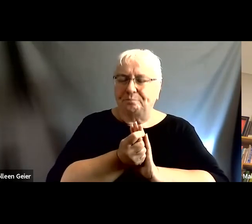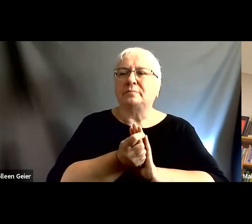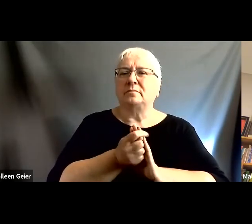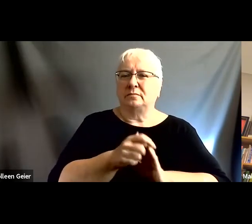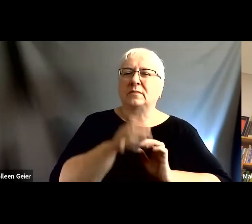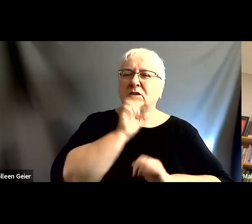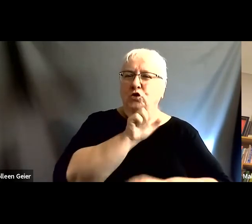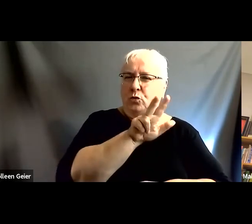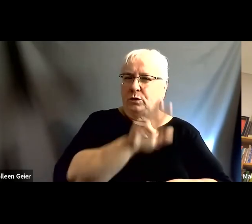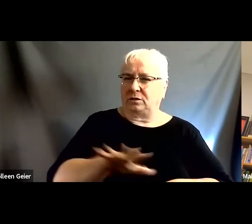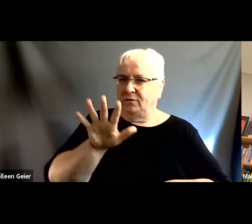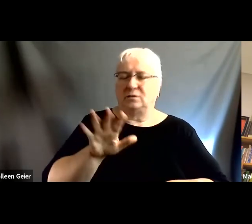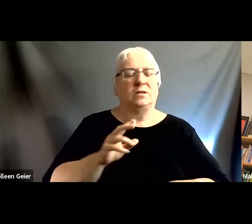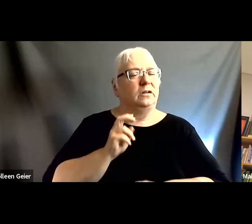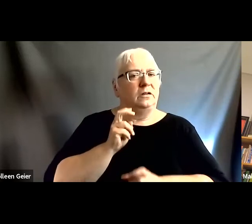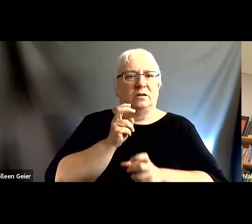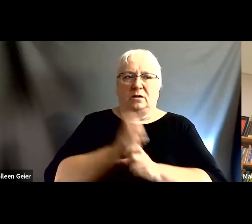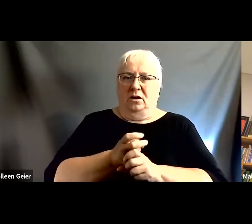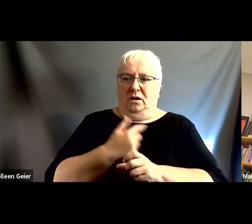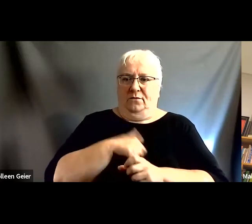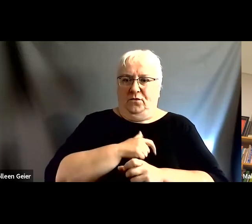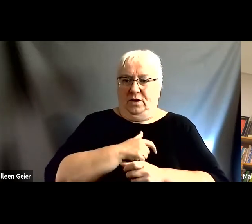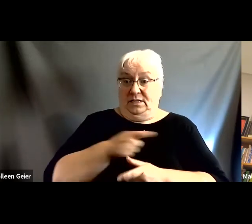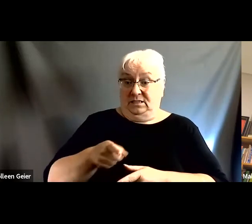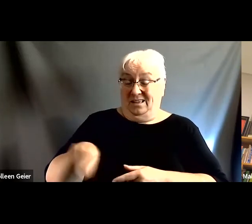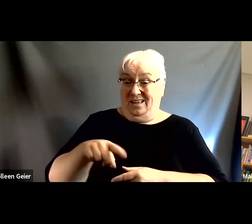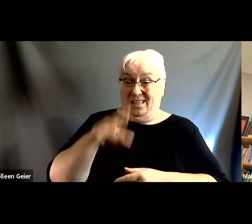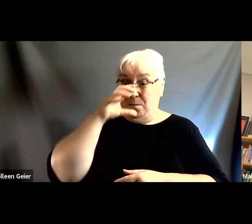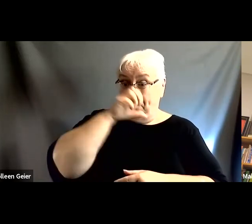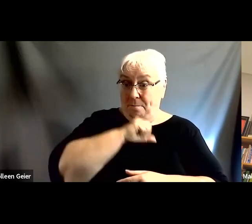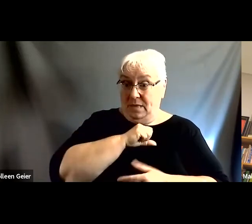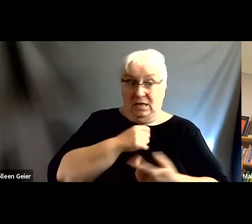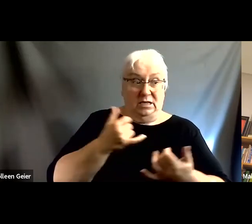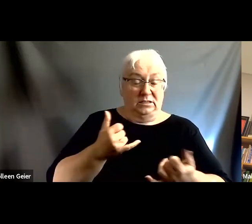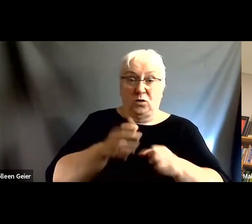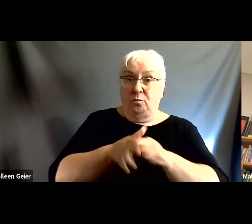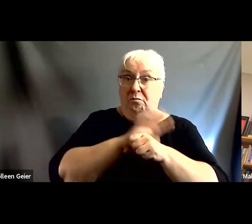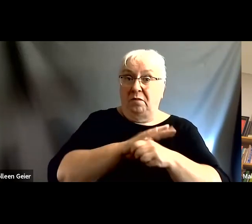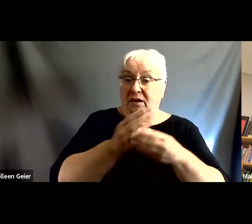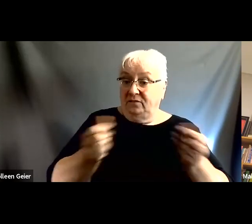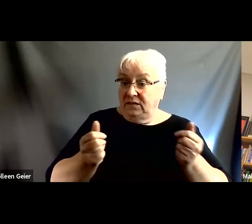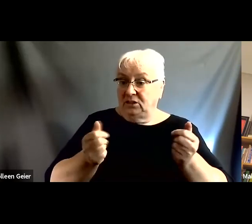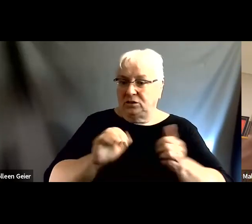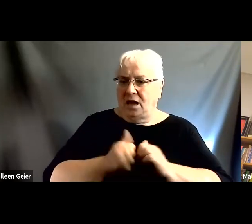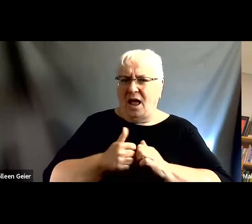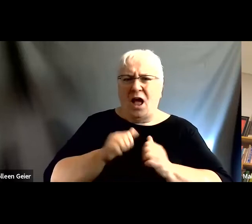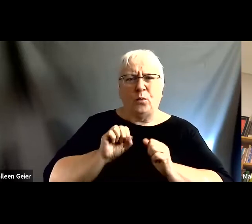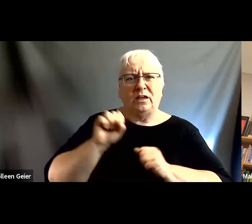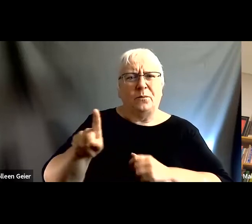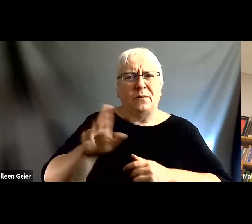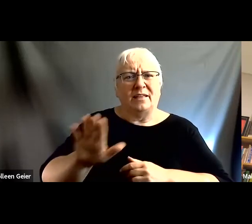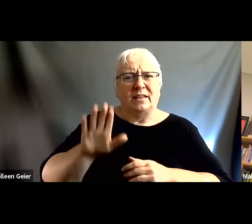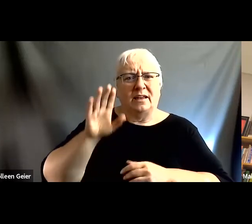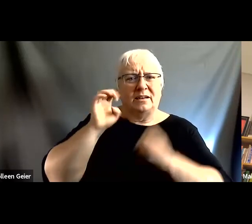to be a very tough task for us to give that time to them again. So through COVID, I think there have been a